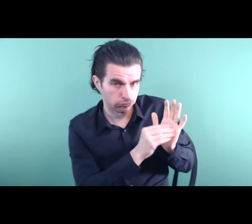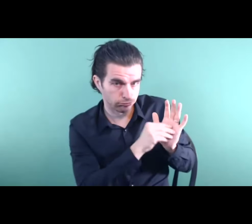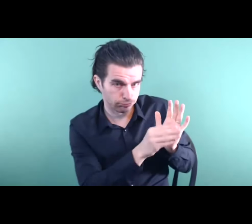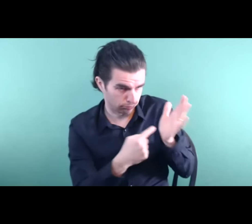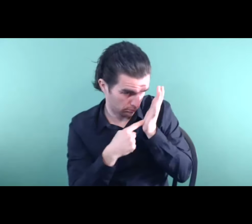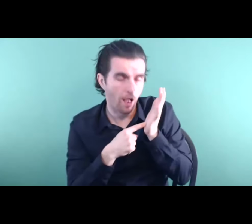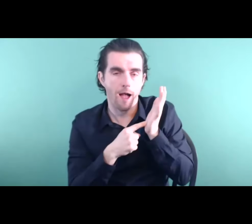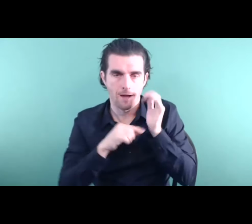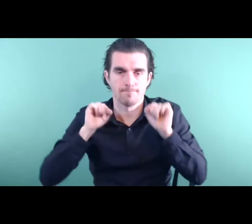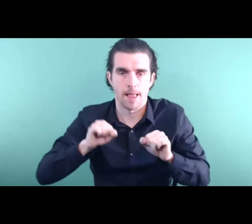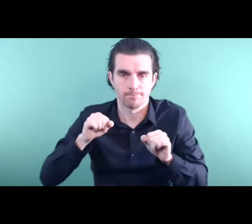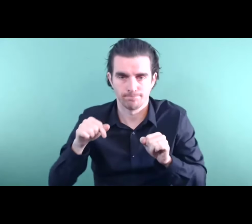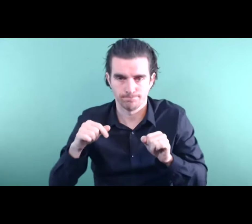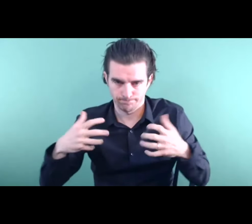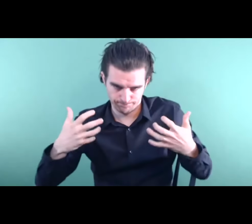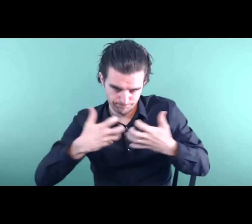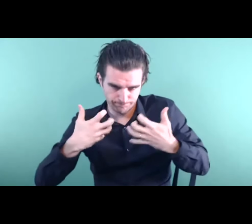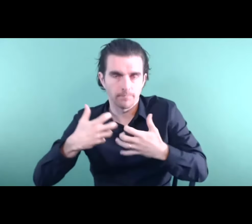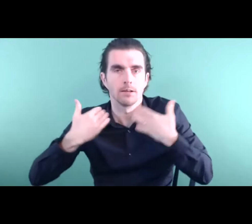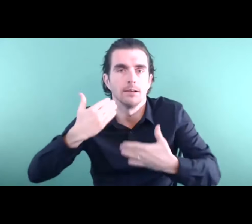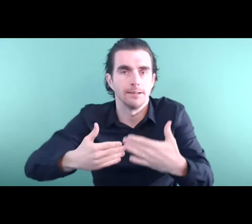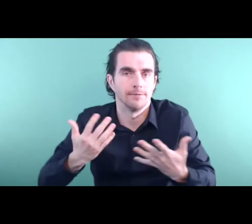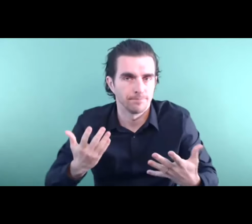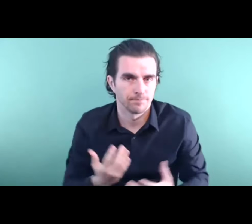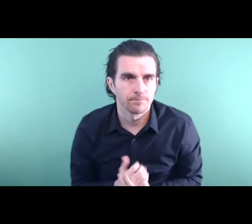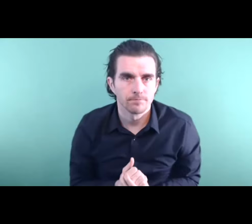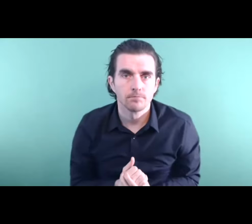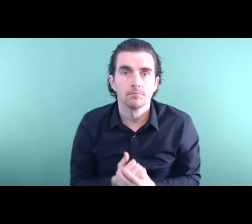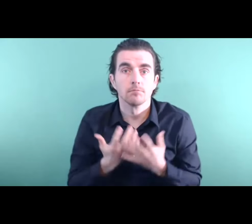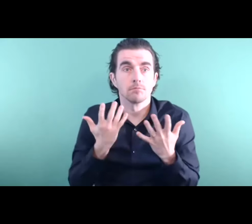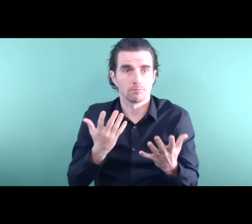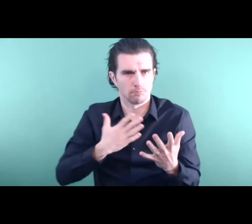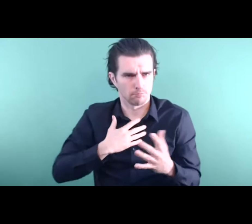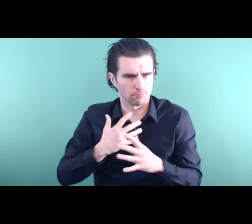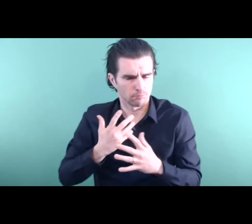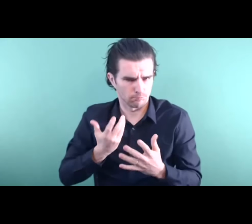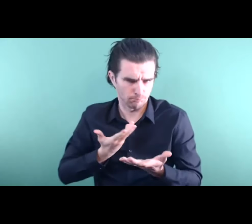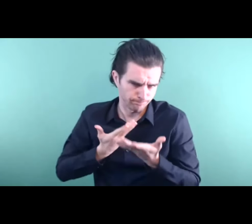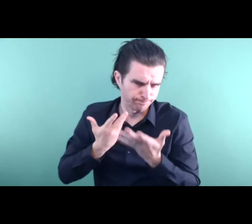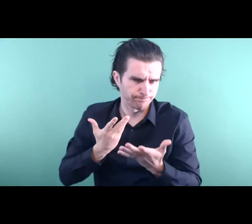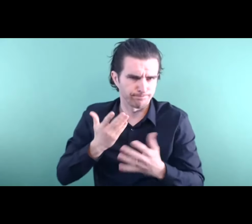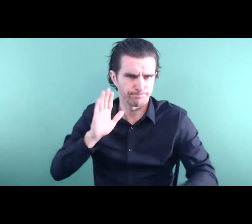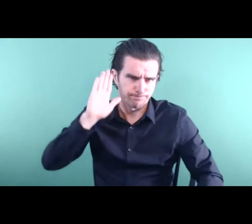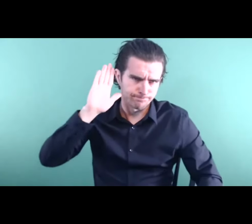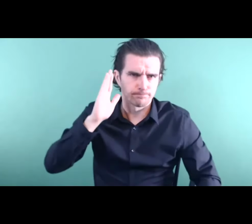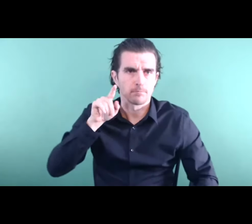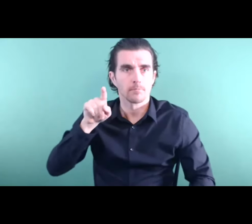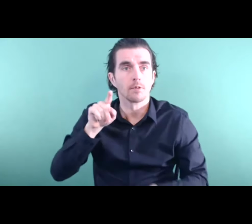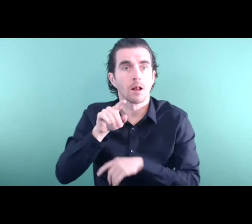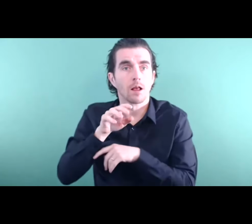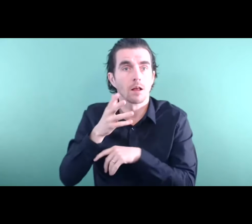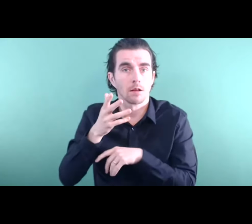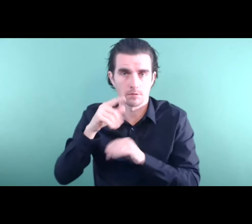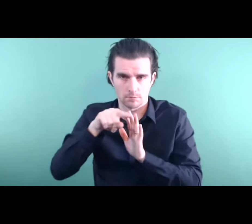decisions. I would like to share with you my experience as a policy officer working in the field of the